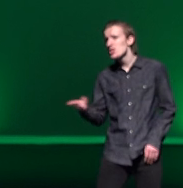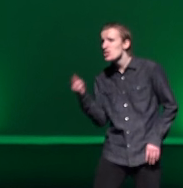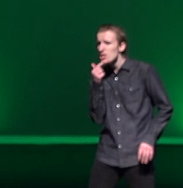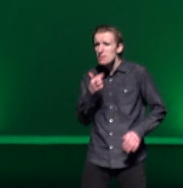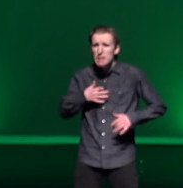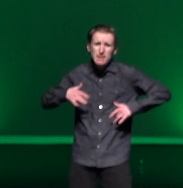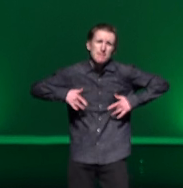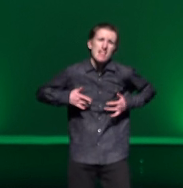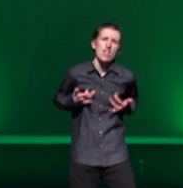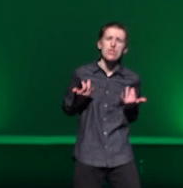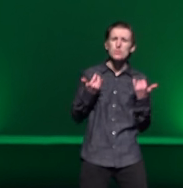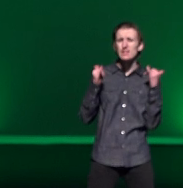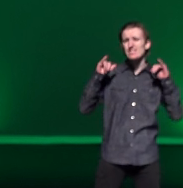She made me the thrills